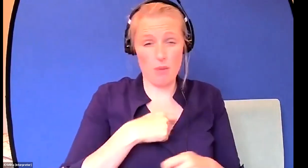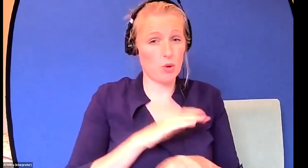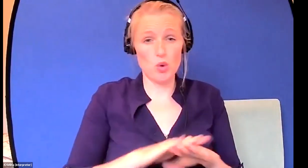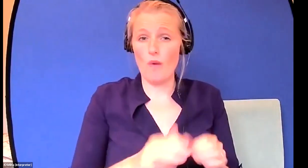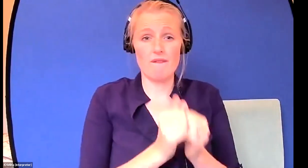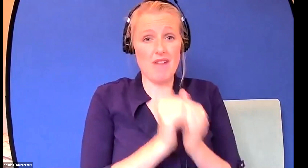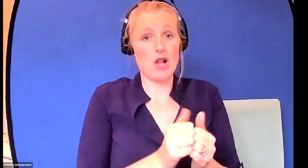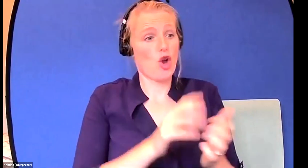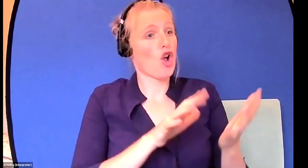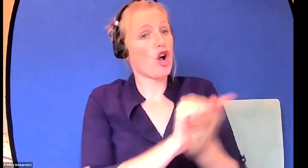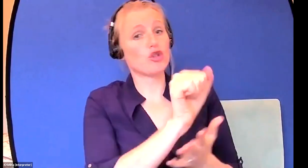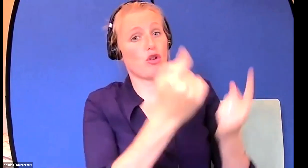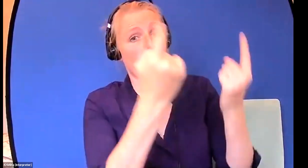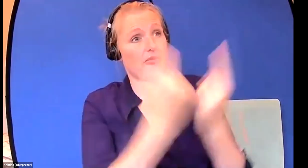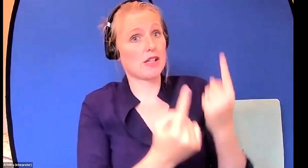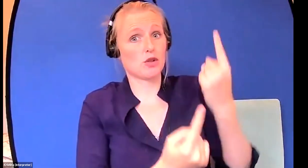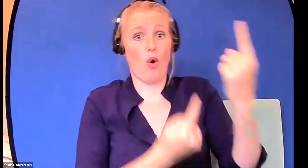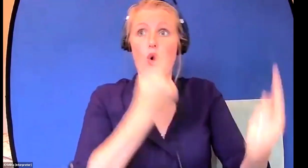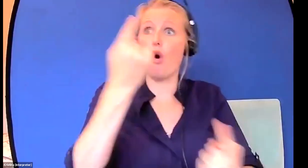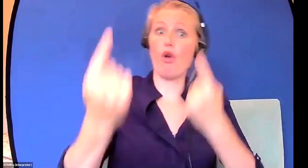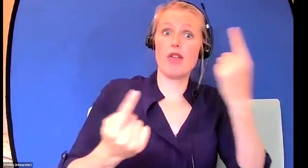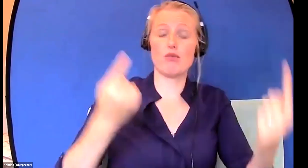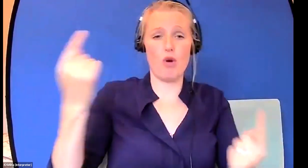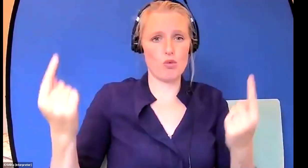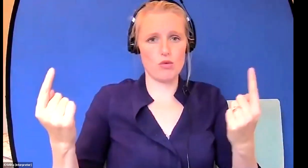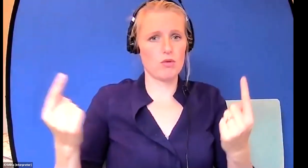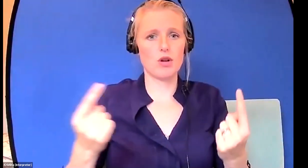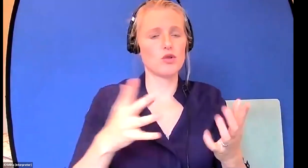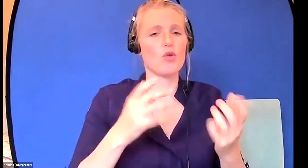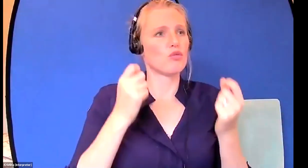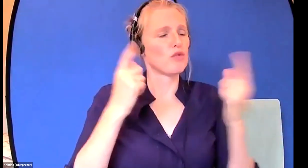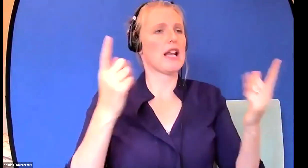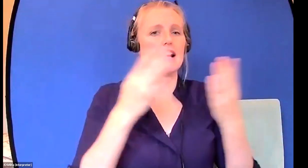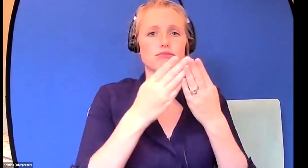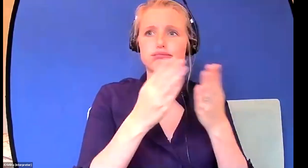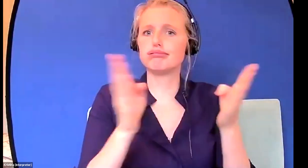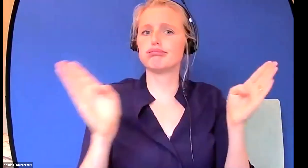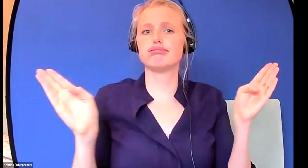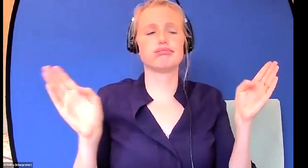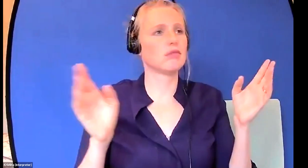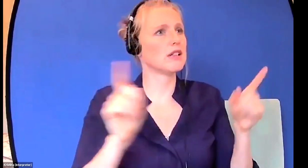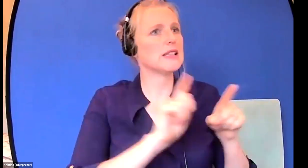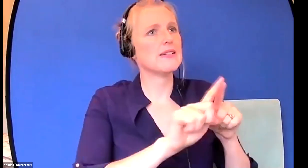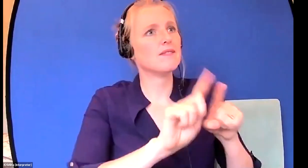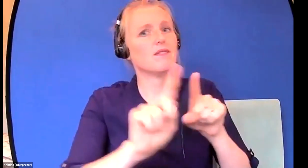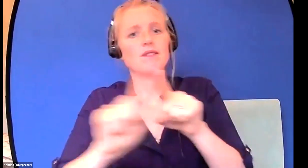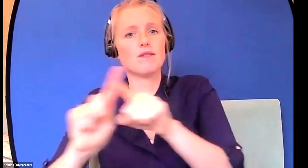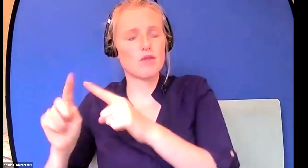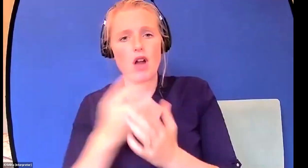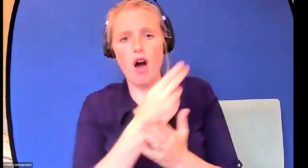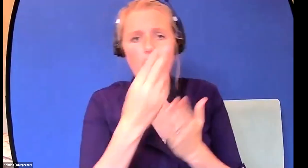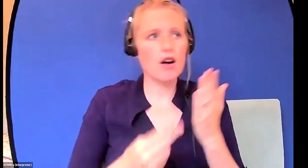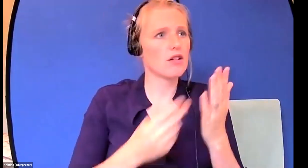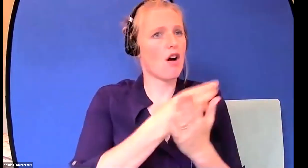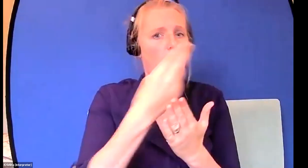own terms and in the context of the full range of the aesthetic standards and practices that are established by